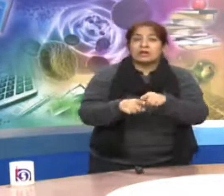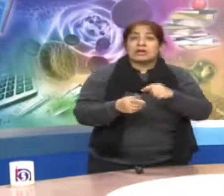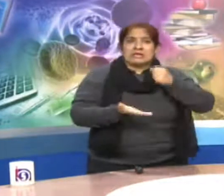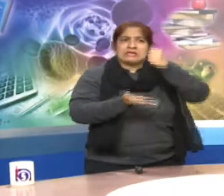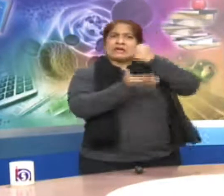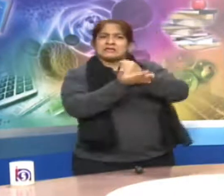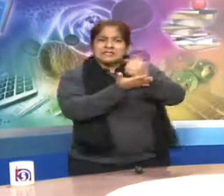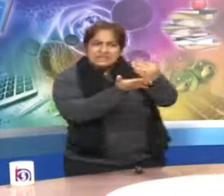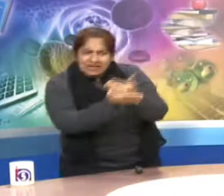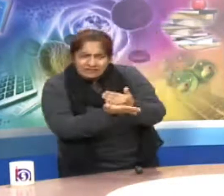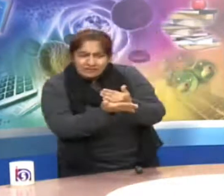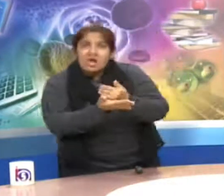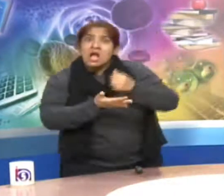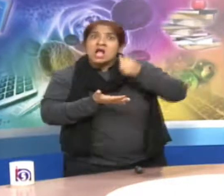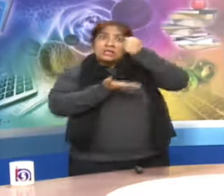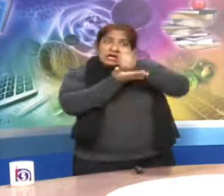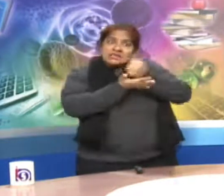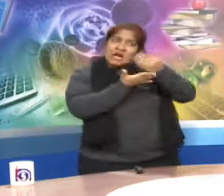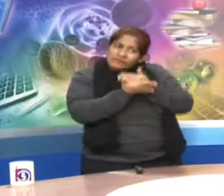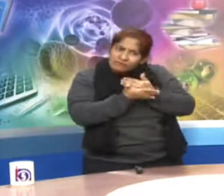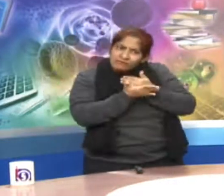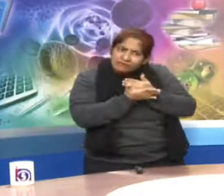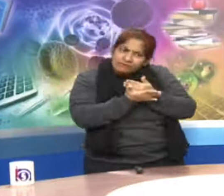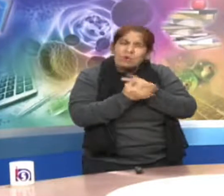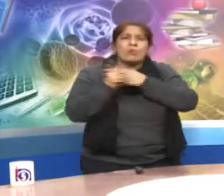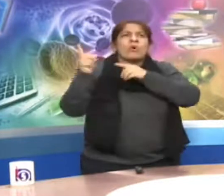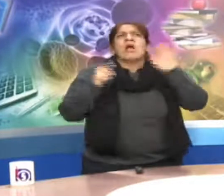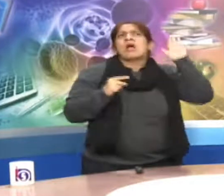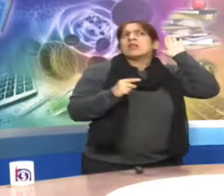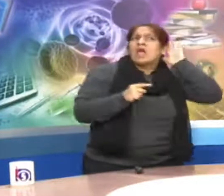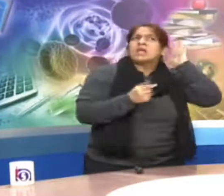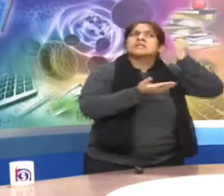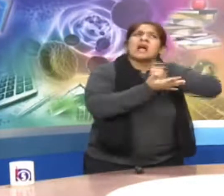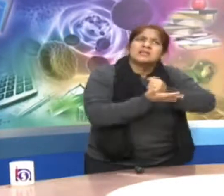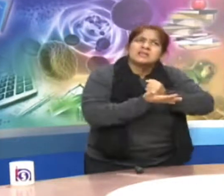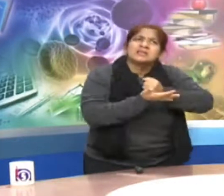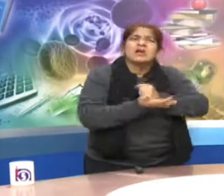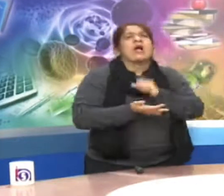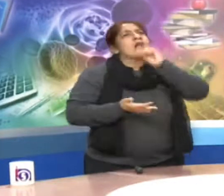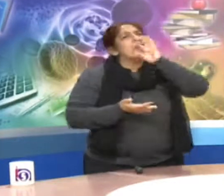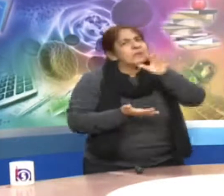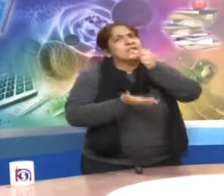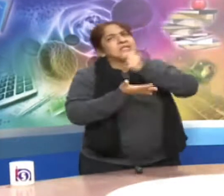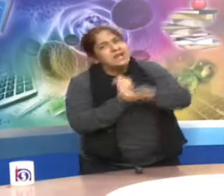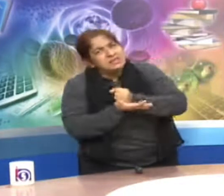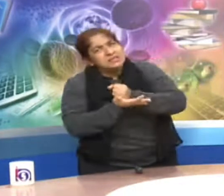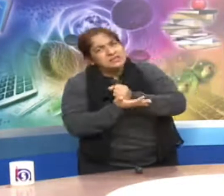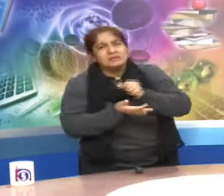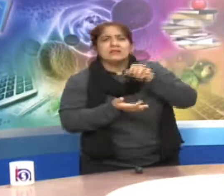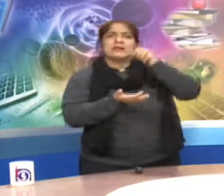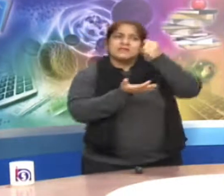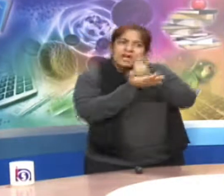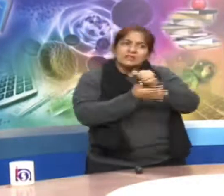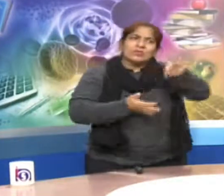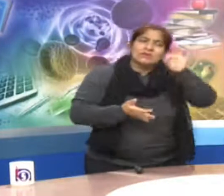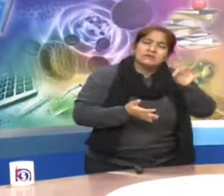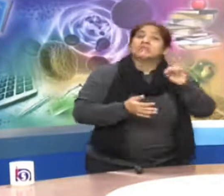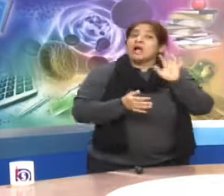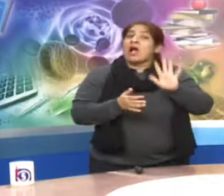Fourth right is right to safety. What is right to safety? Have you ever heard of right to safety? No. So,